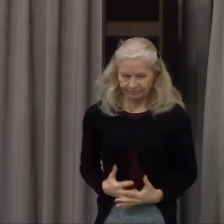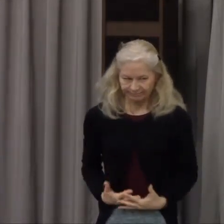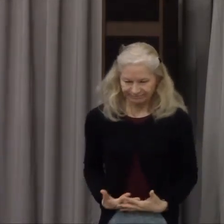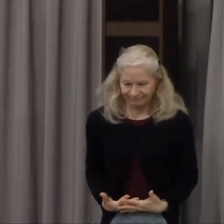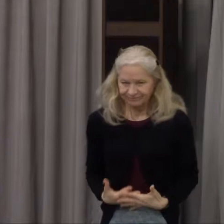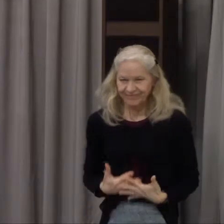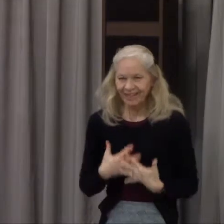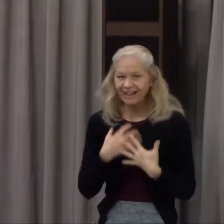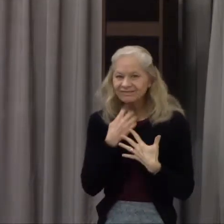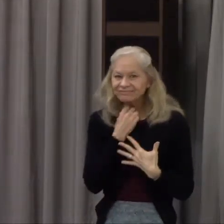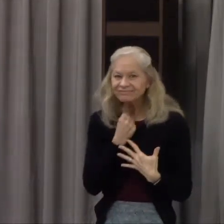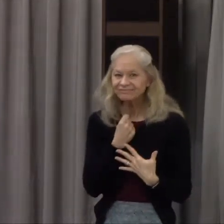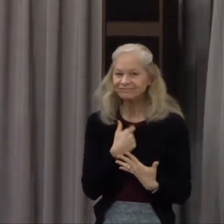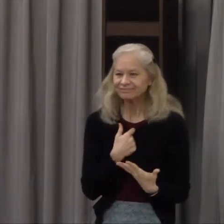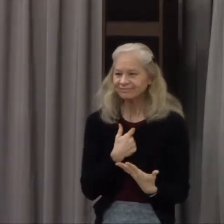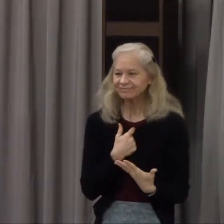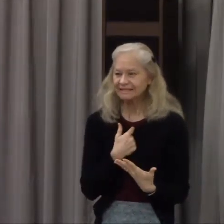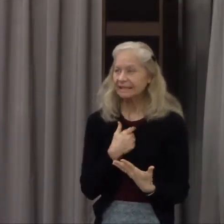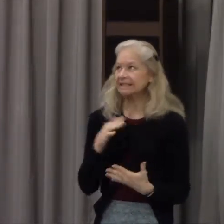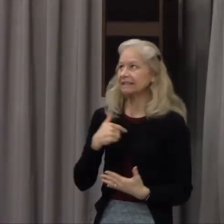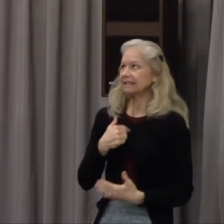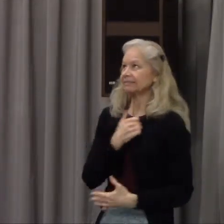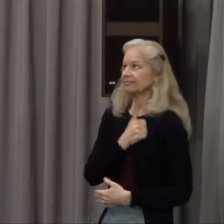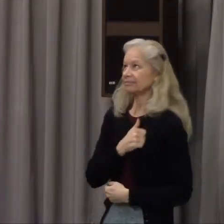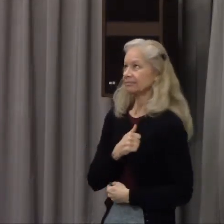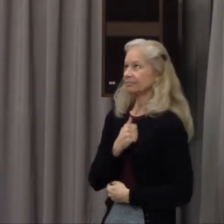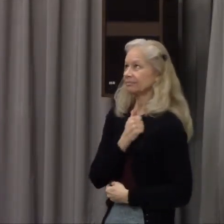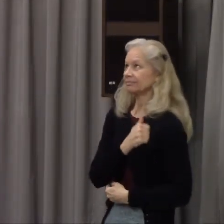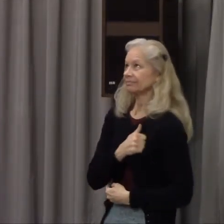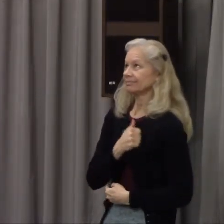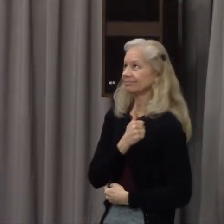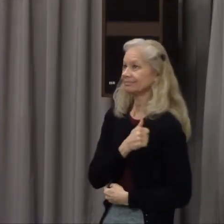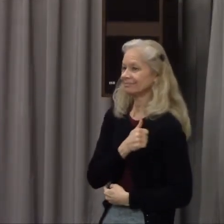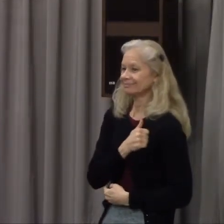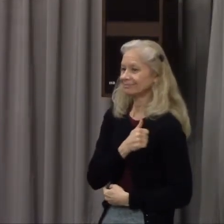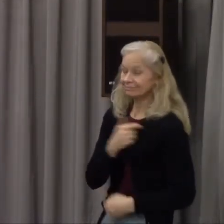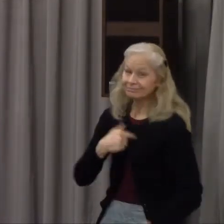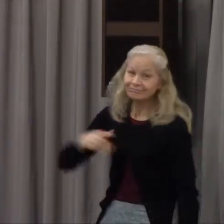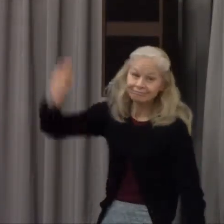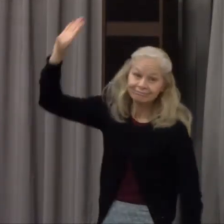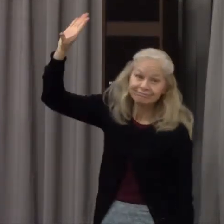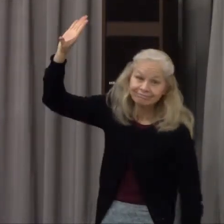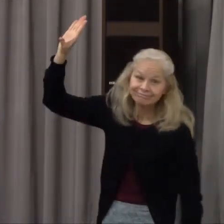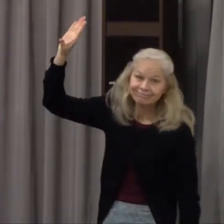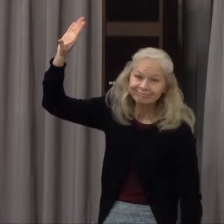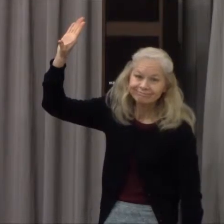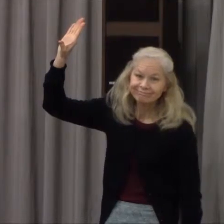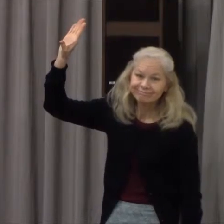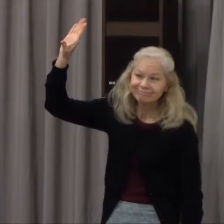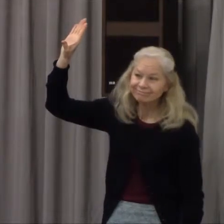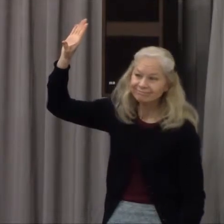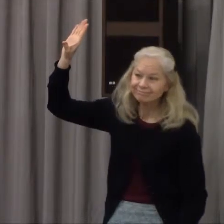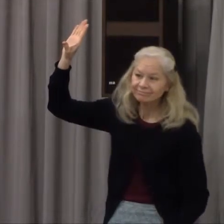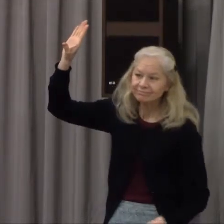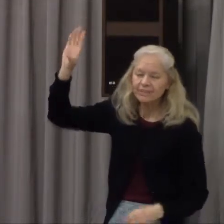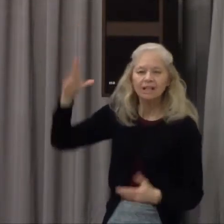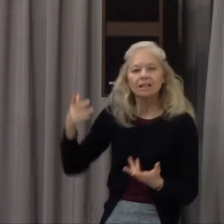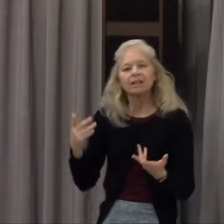It cuts us open and lays it out there. Just so that we'd be reminded, not that so God can see it, but so that